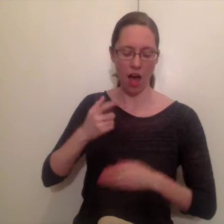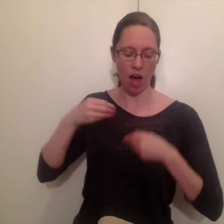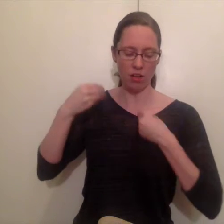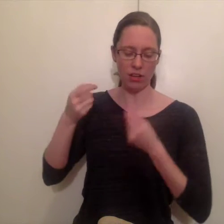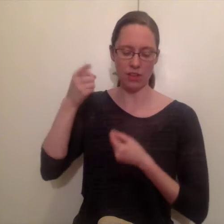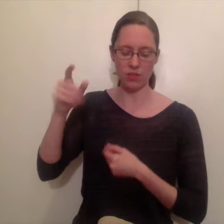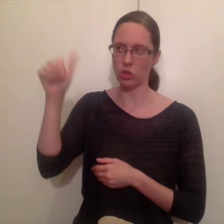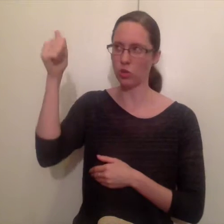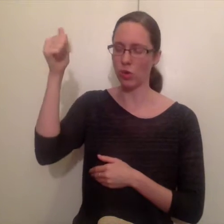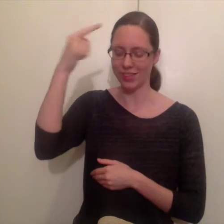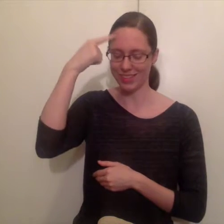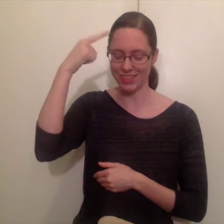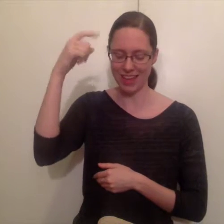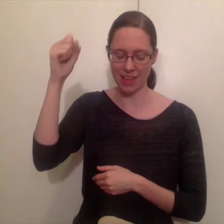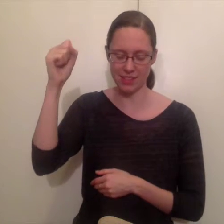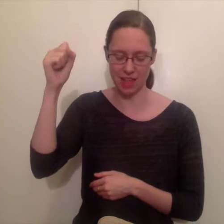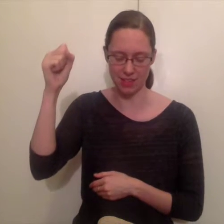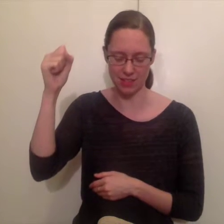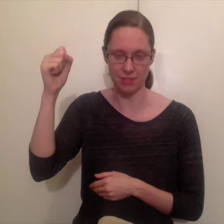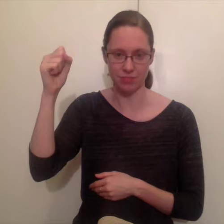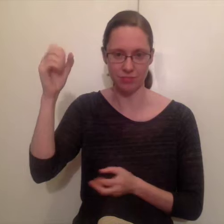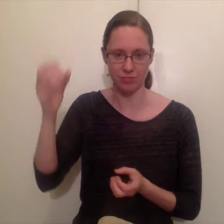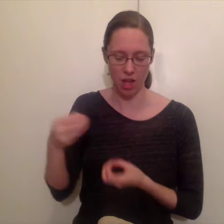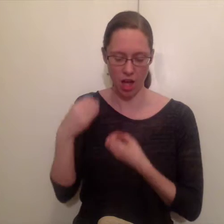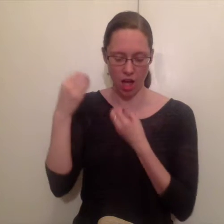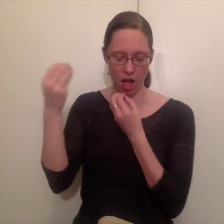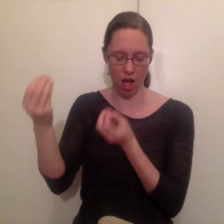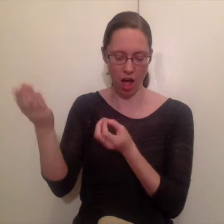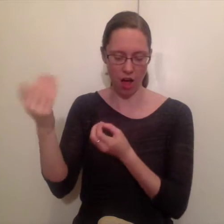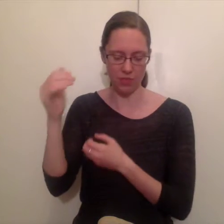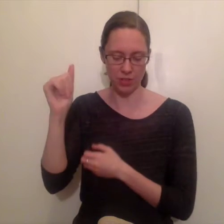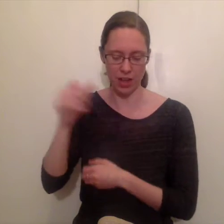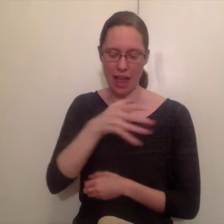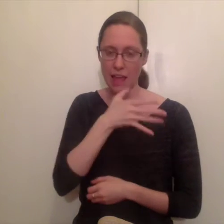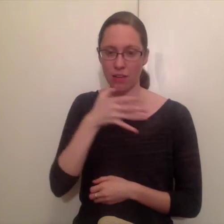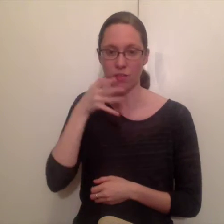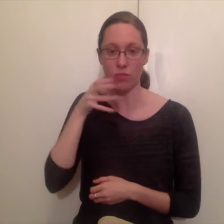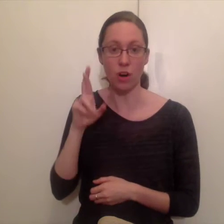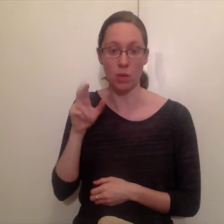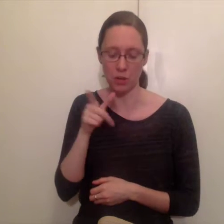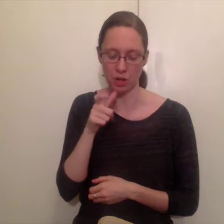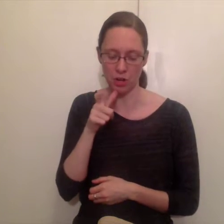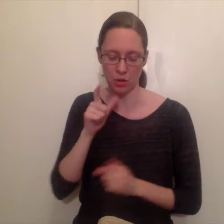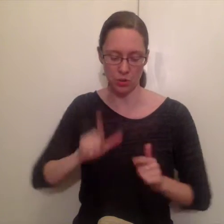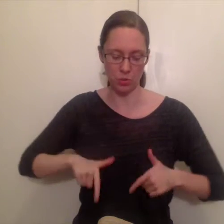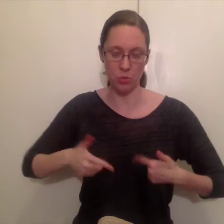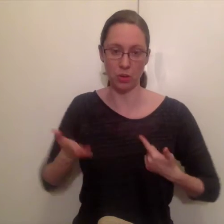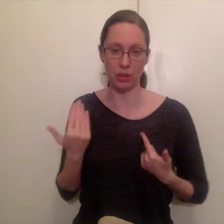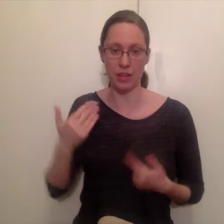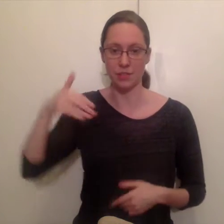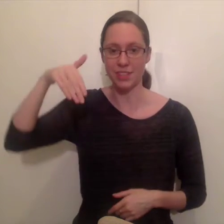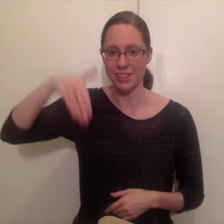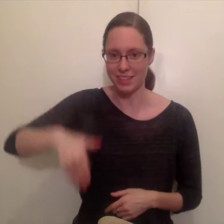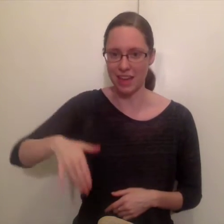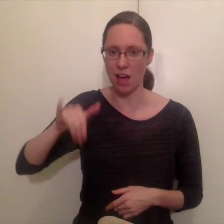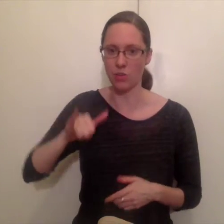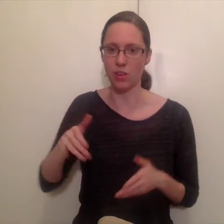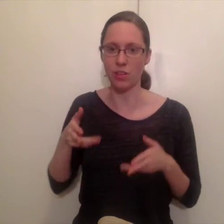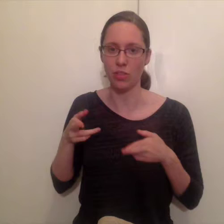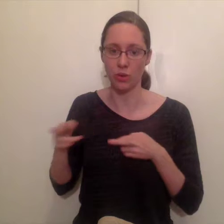"I'll give you 10 cents, offered a farmer who lived down the